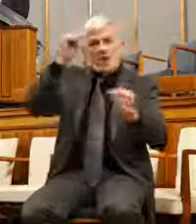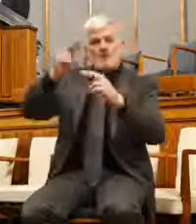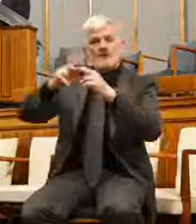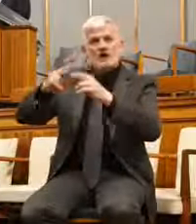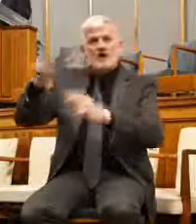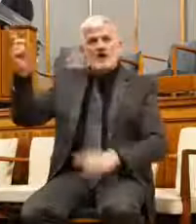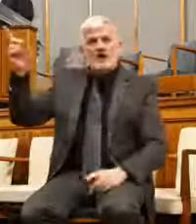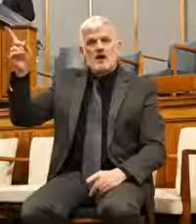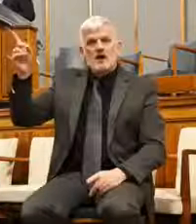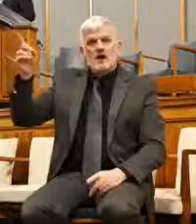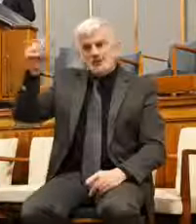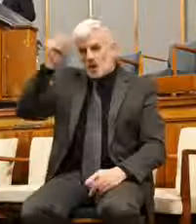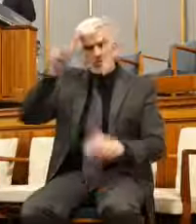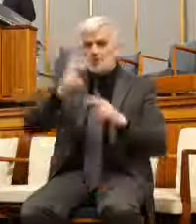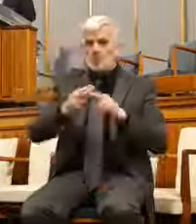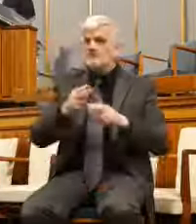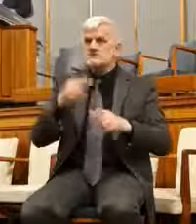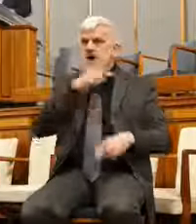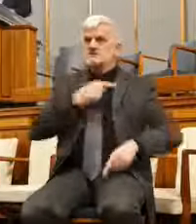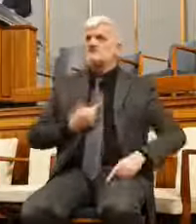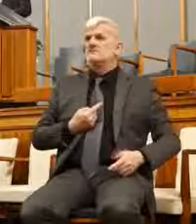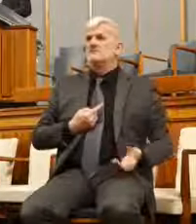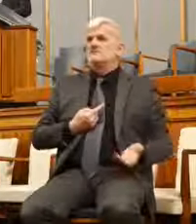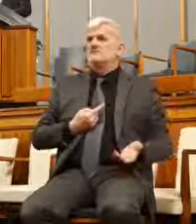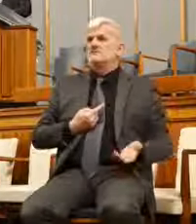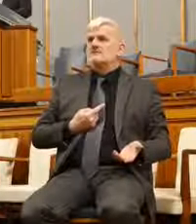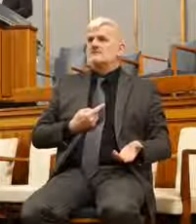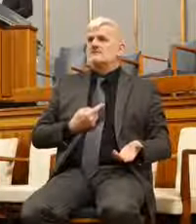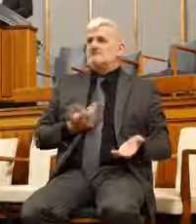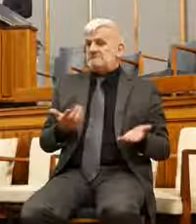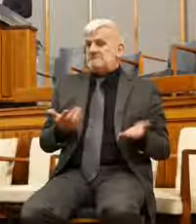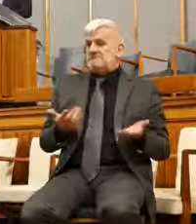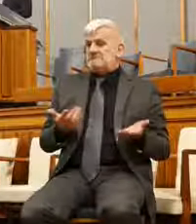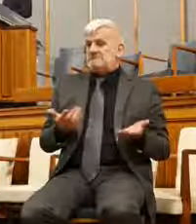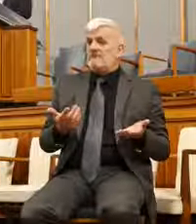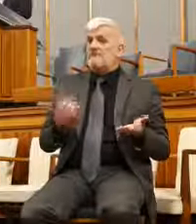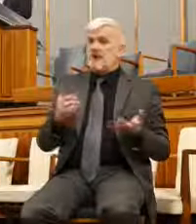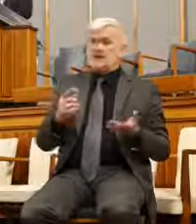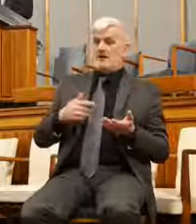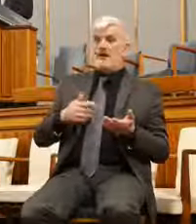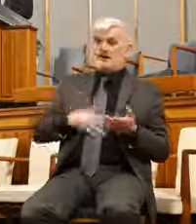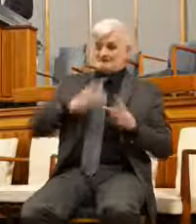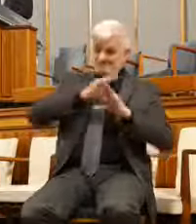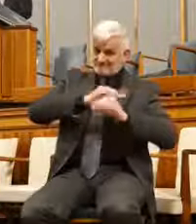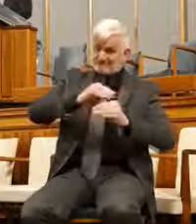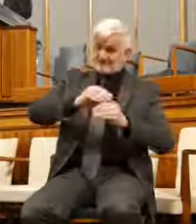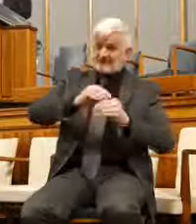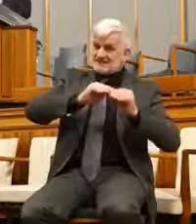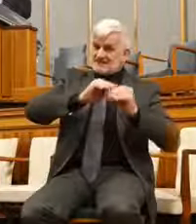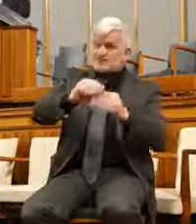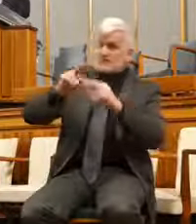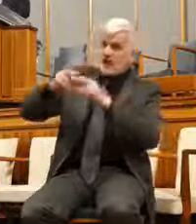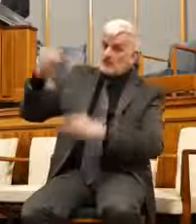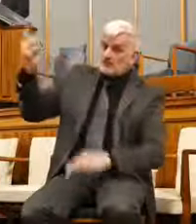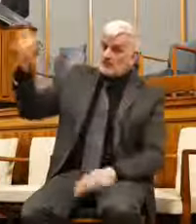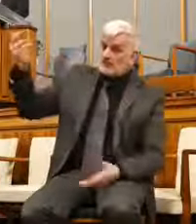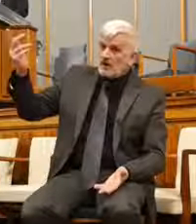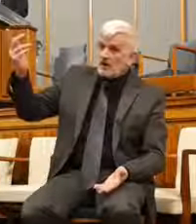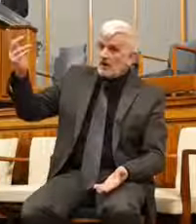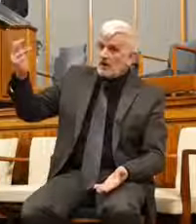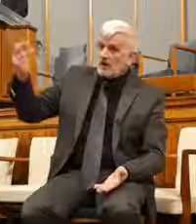Father, neither knoweth any man the Father save the Son, and he to